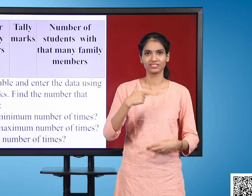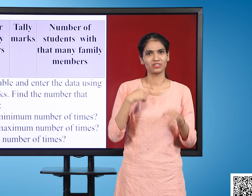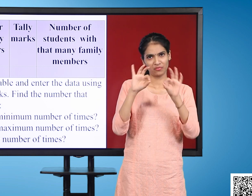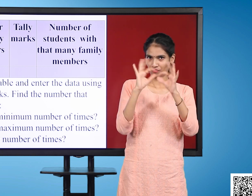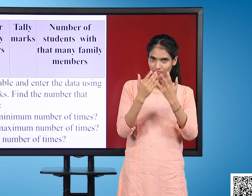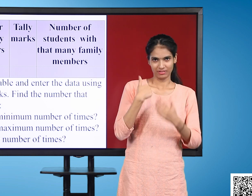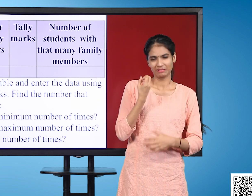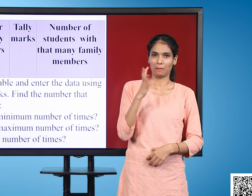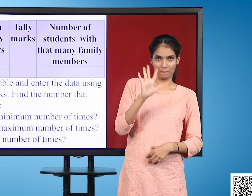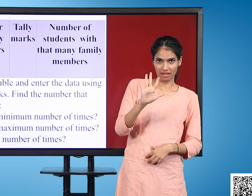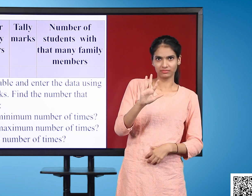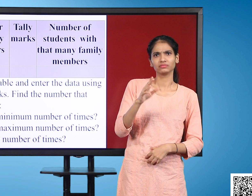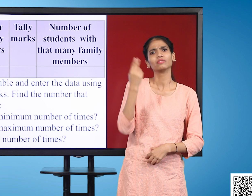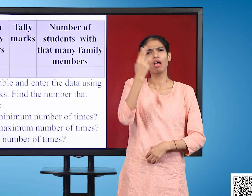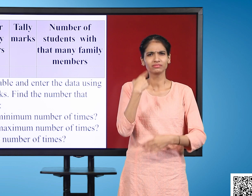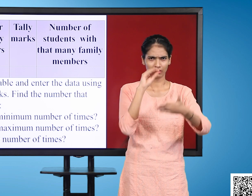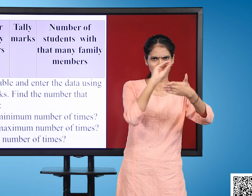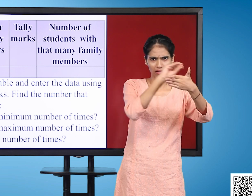C. Same number of times.